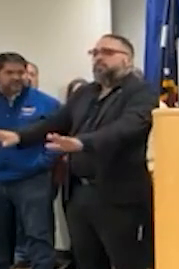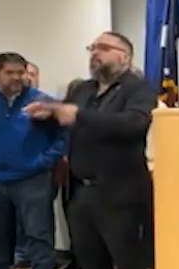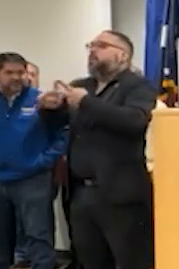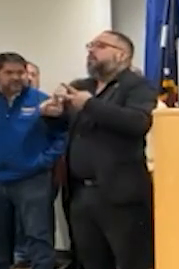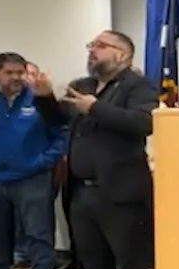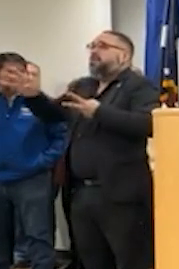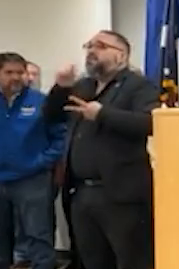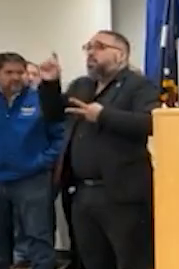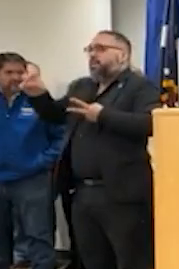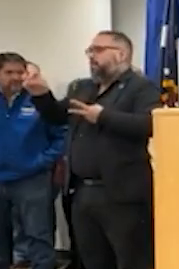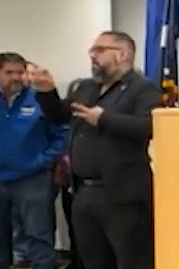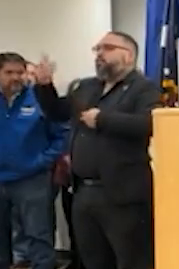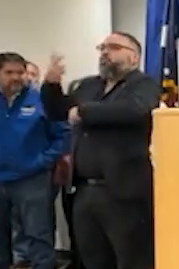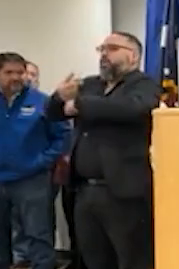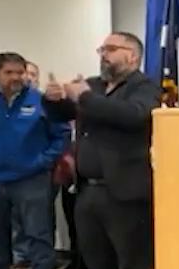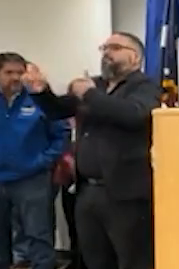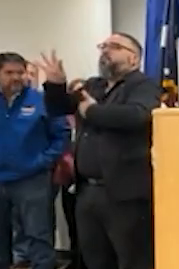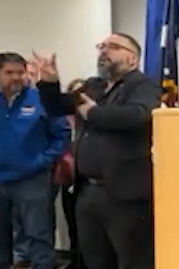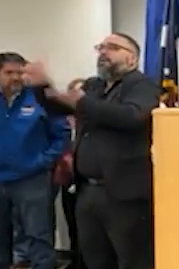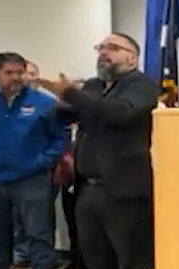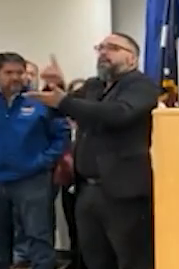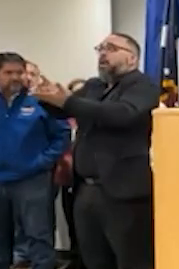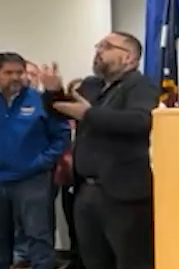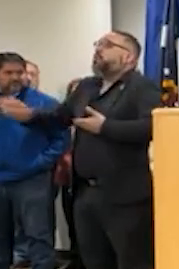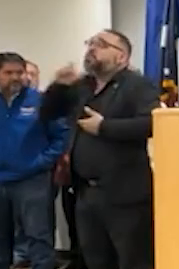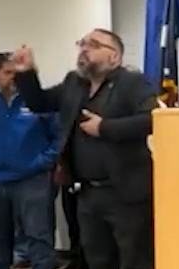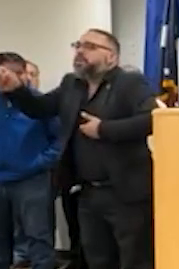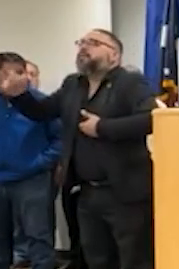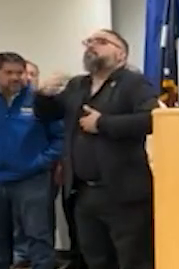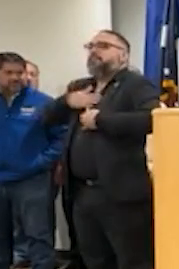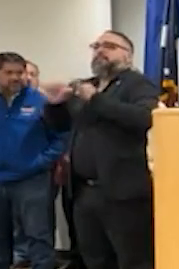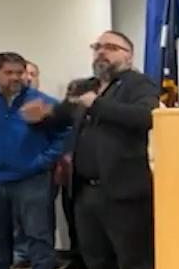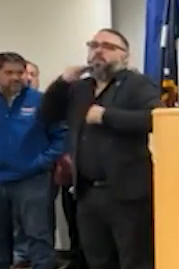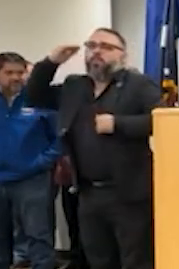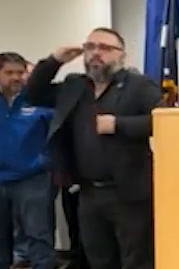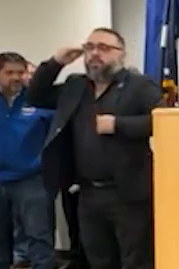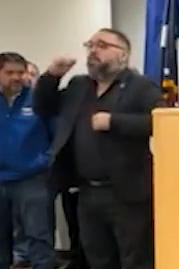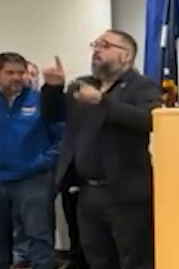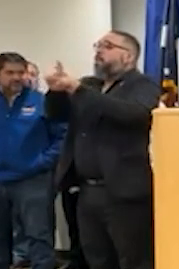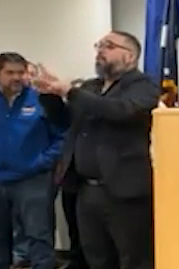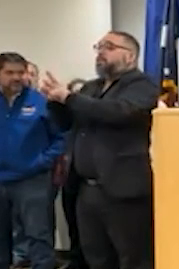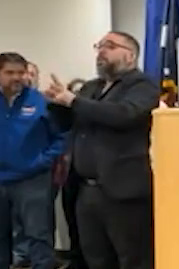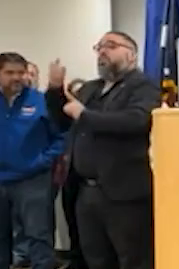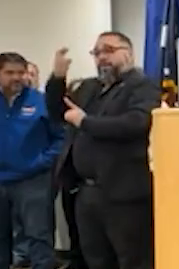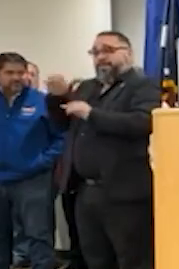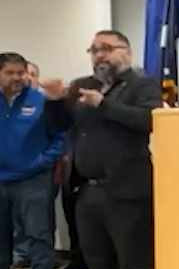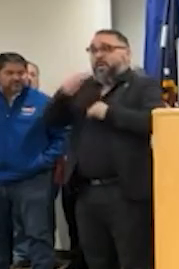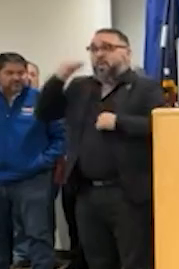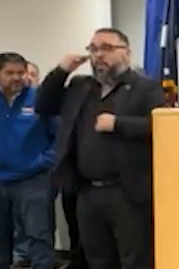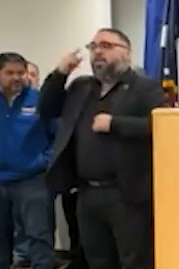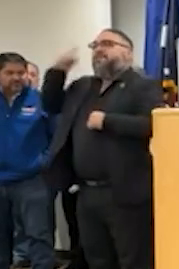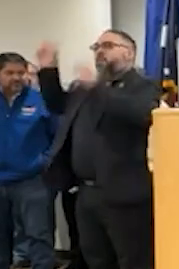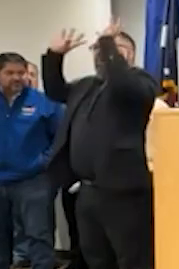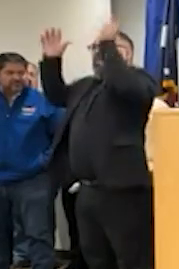over the next kind of 48 hours, please minimize that. Not only to be able to ensure that our first responders can respond